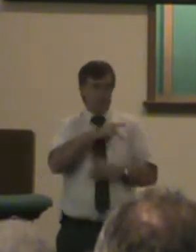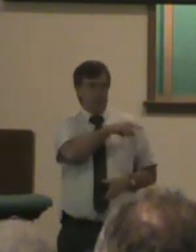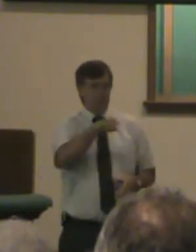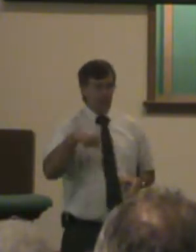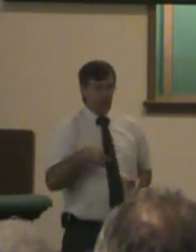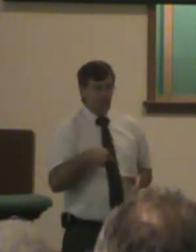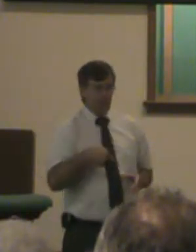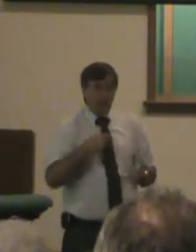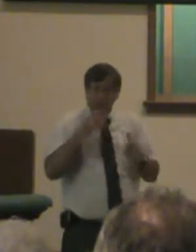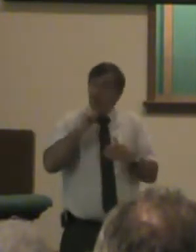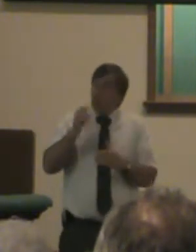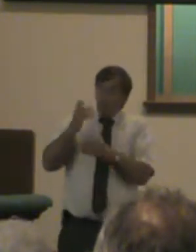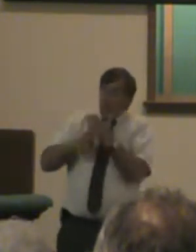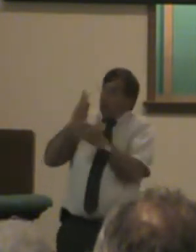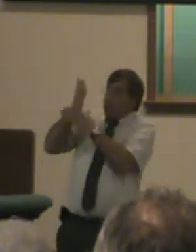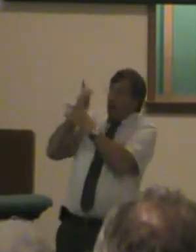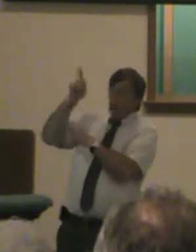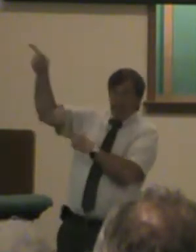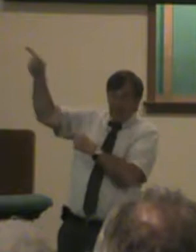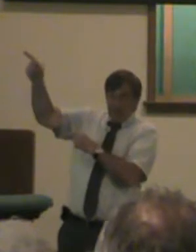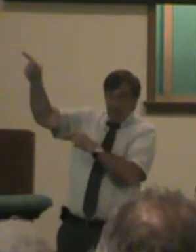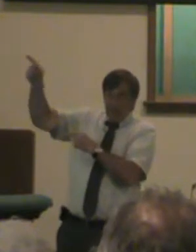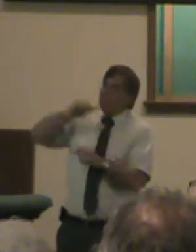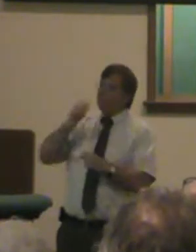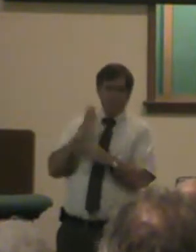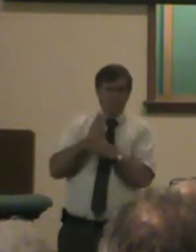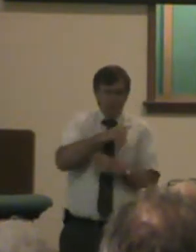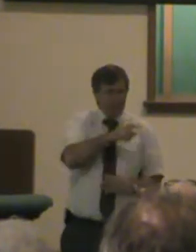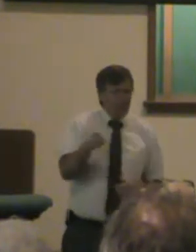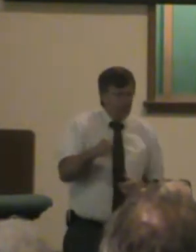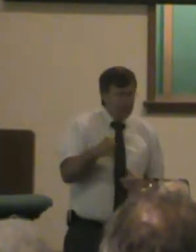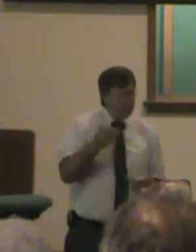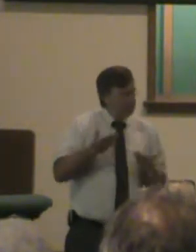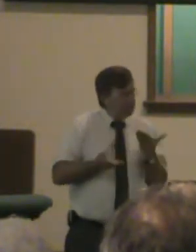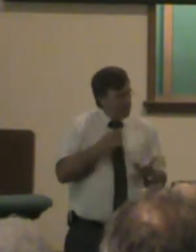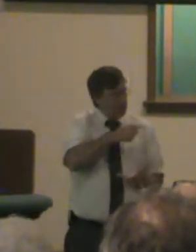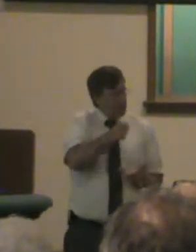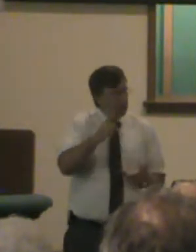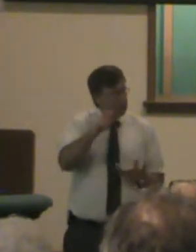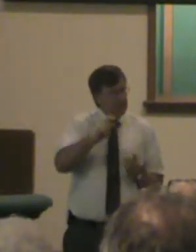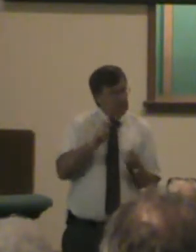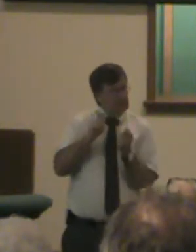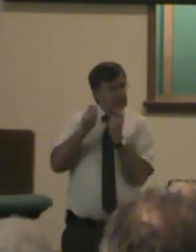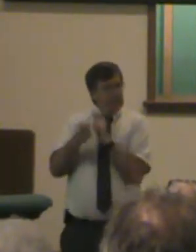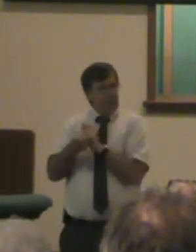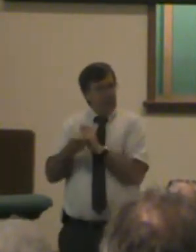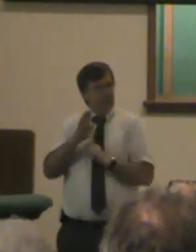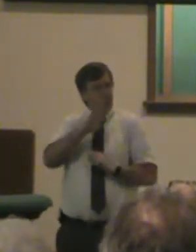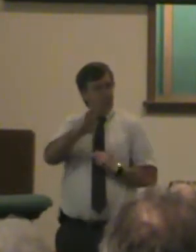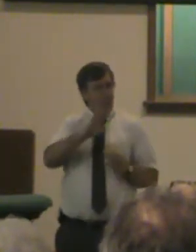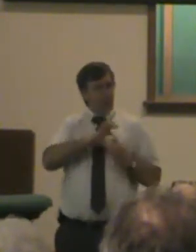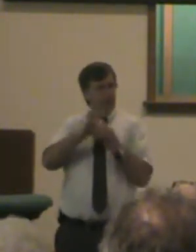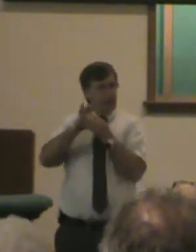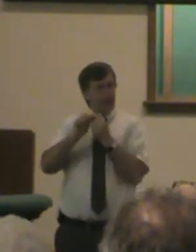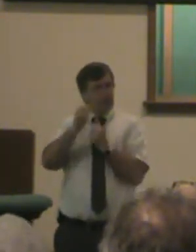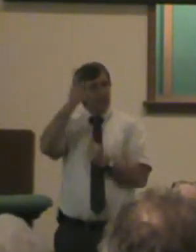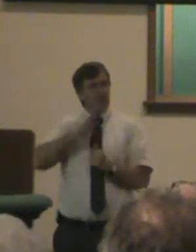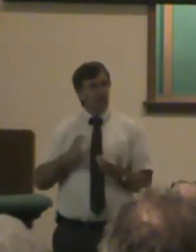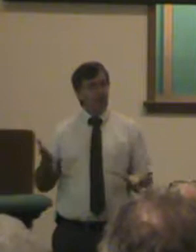what bothers him does not bother you, it suggests the idea that maybe you ought to realign and reassess your connection with